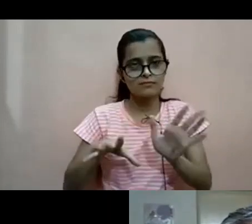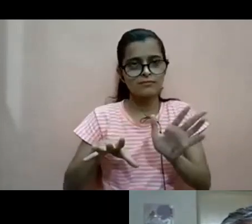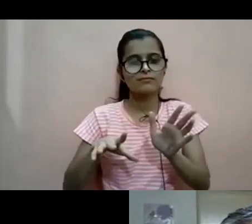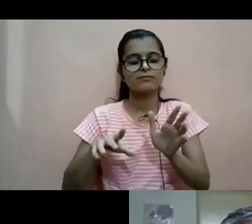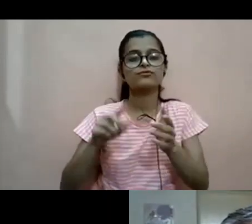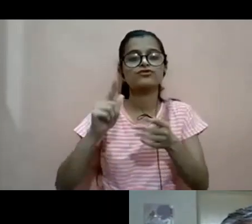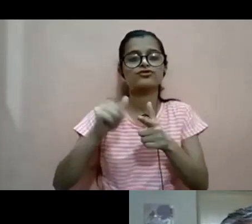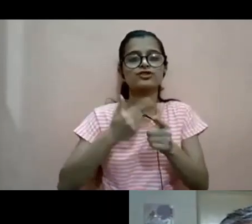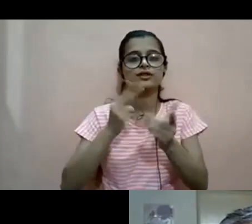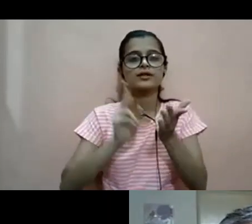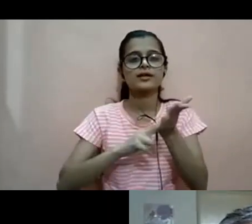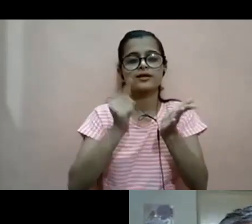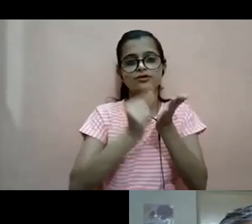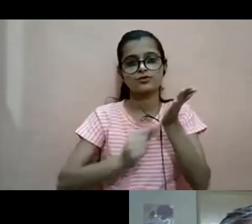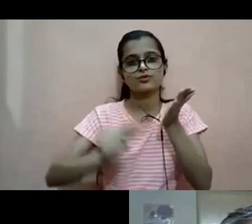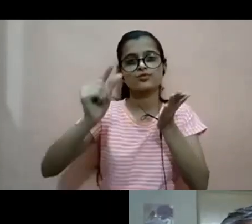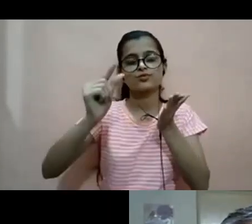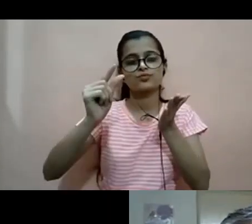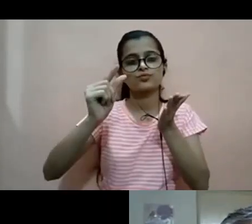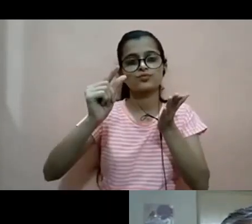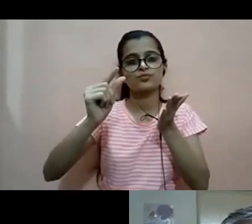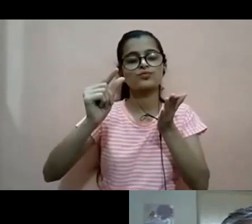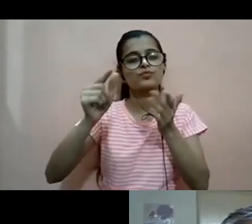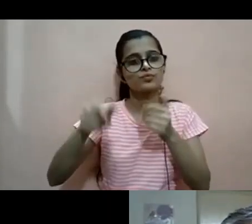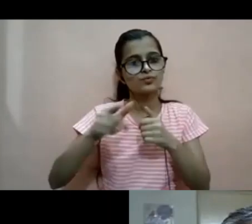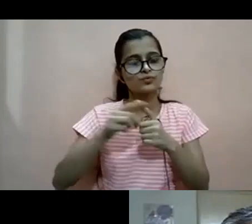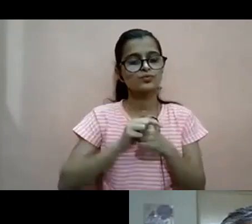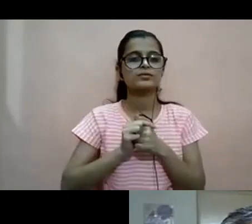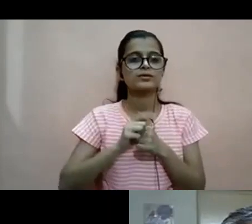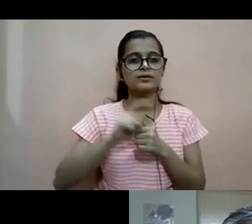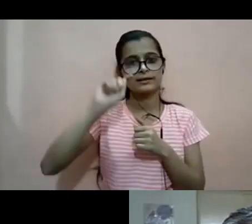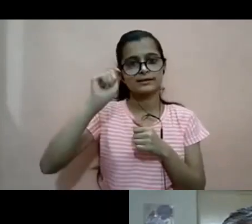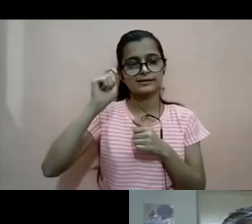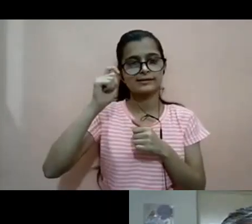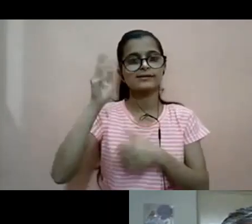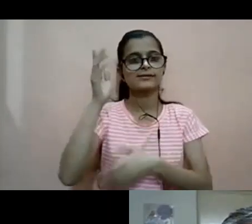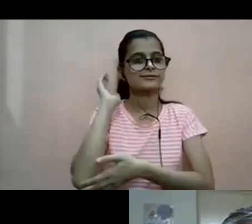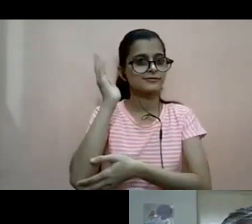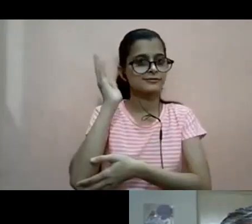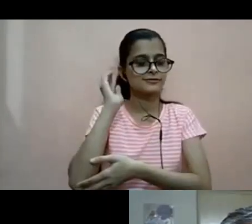Jawaharlal Nehru University, JNU, New Delhi,